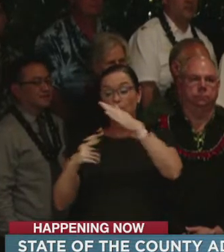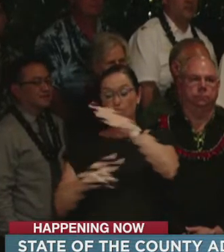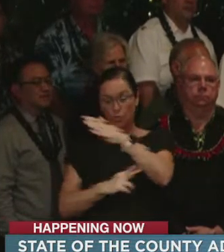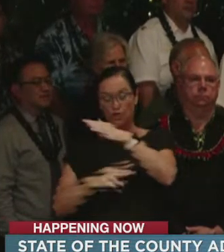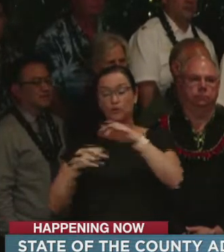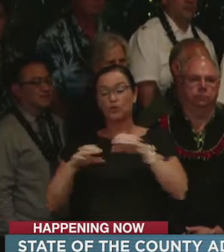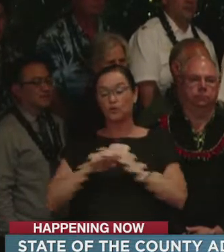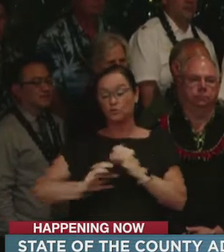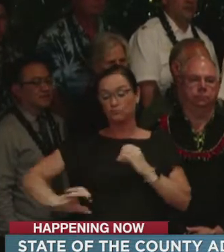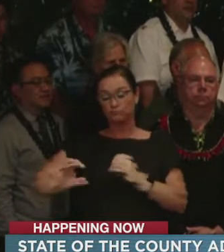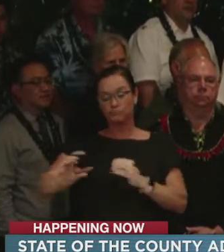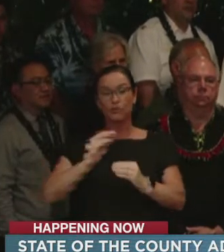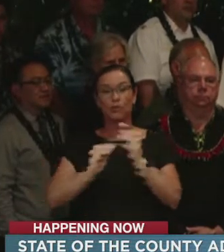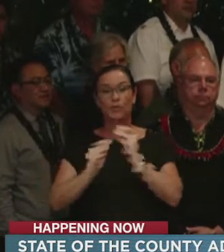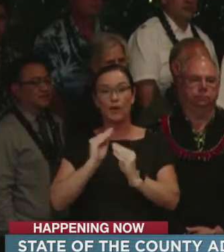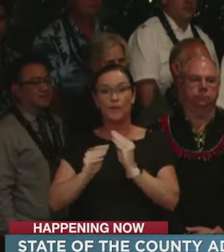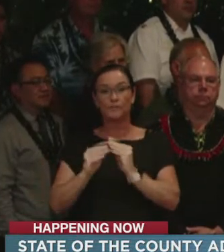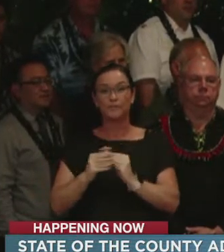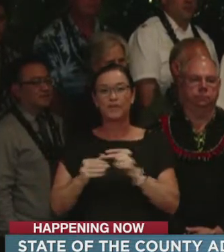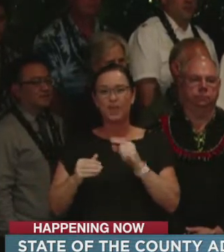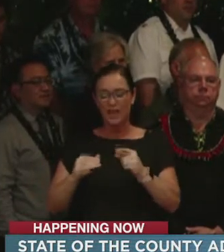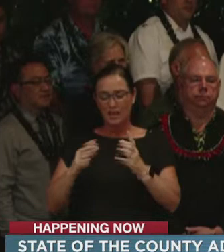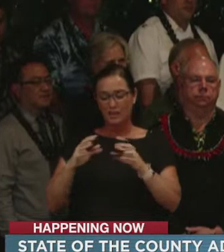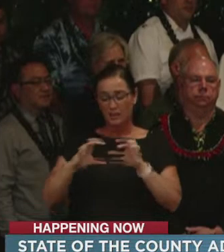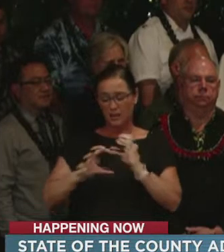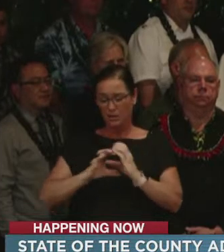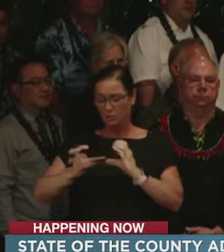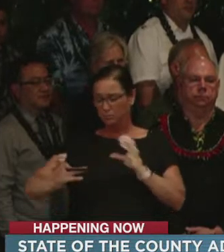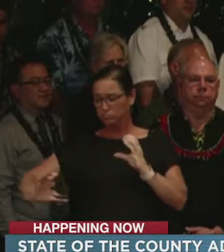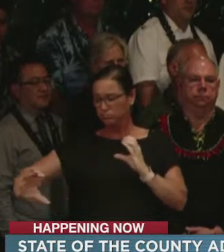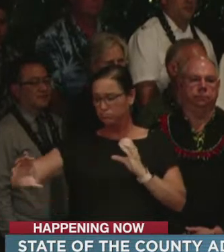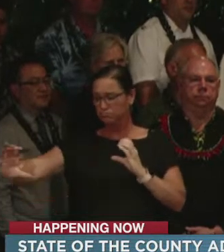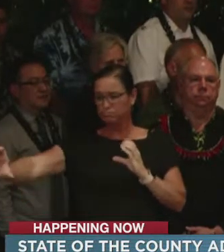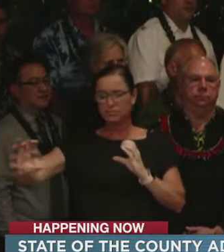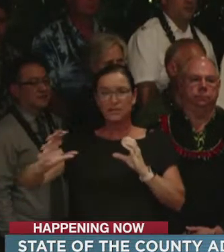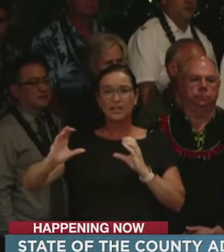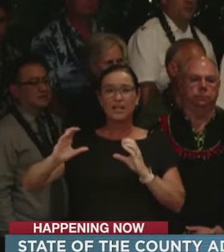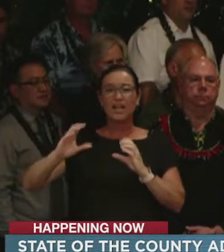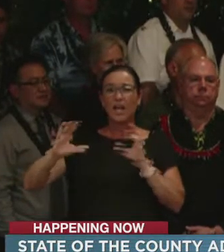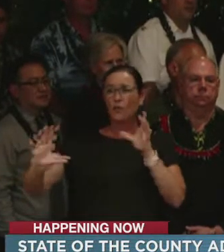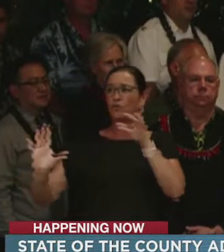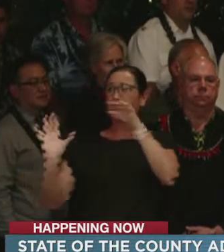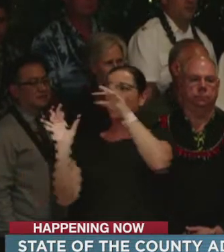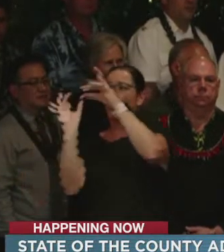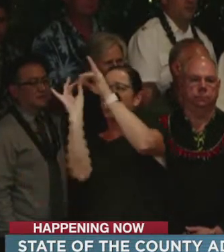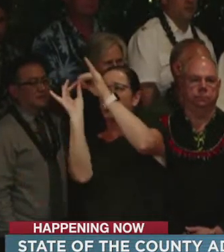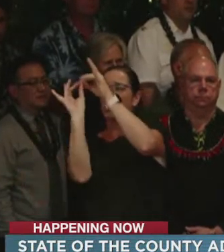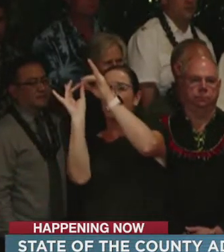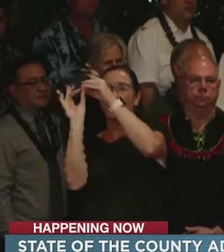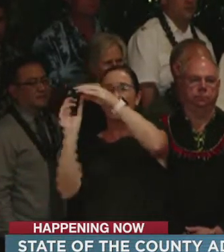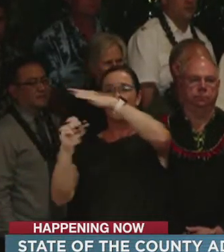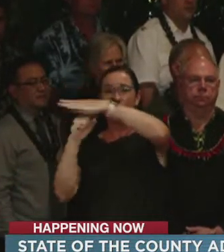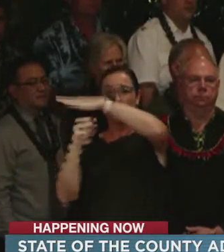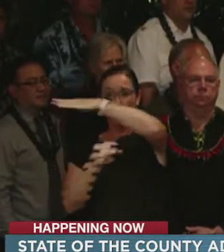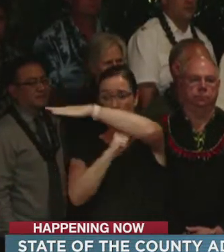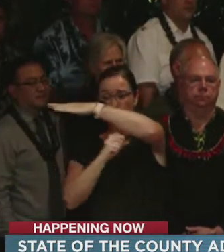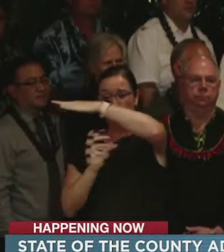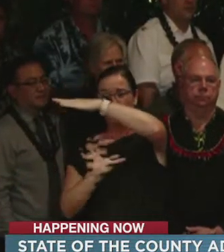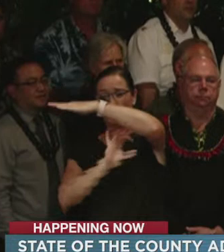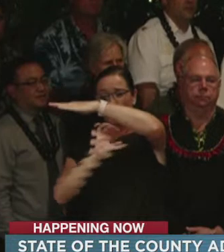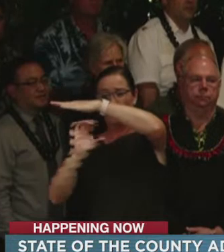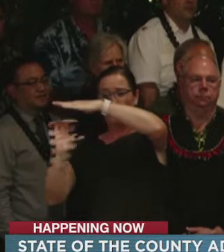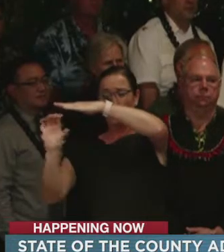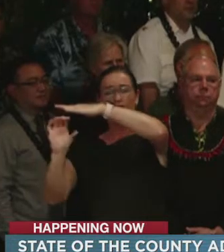2021, a corroded gravity main tied to the side of a 200-foot-high bridge feeding the Papaiko